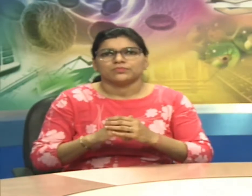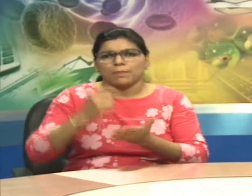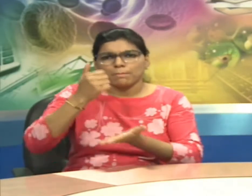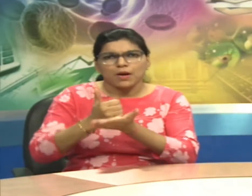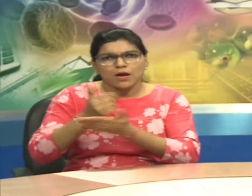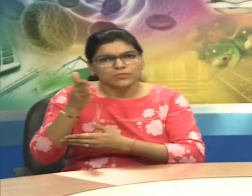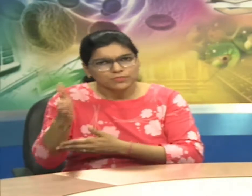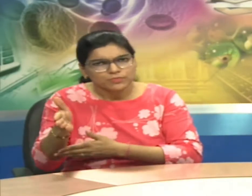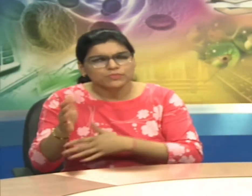of business.